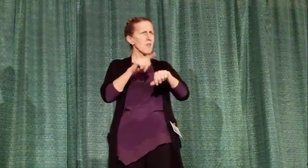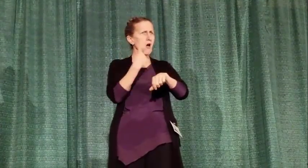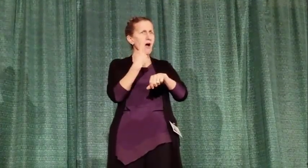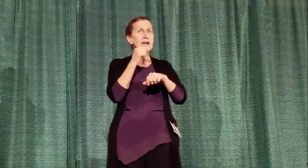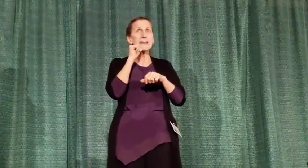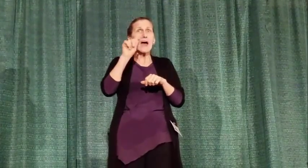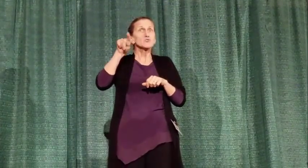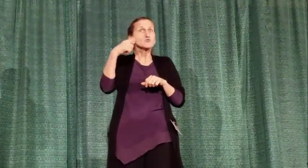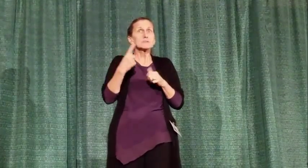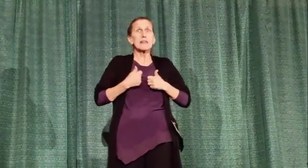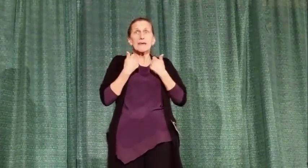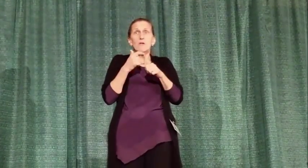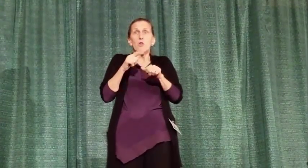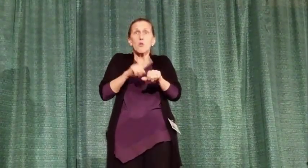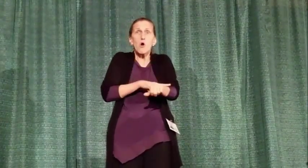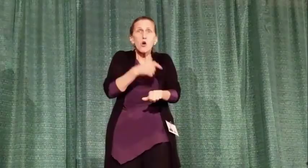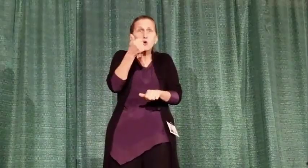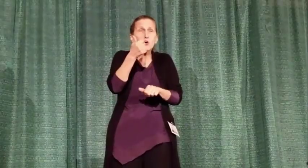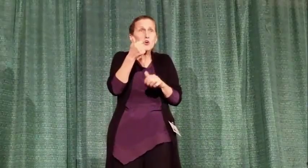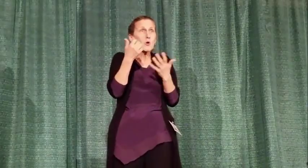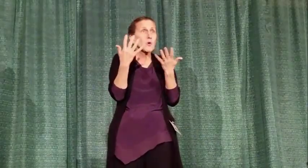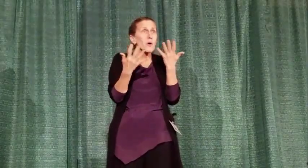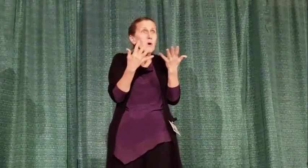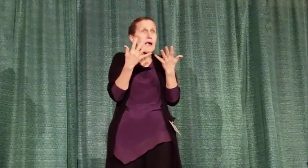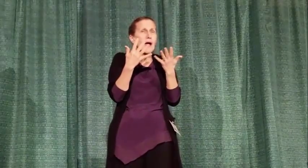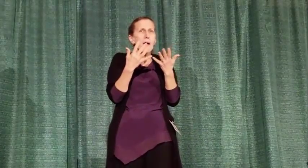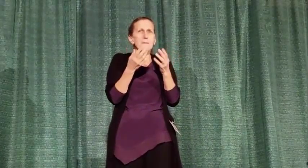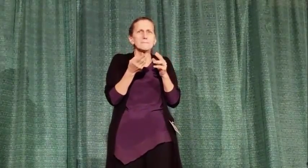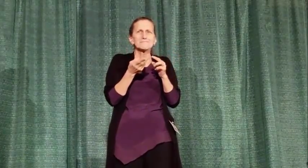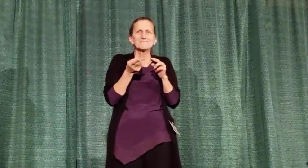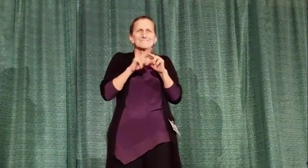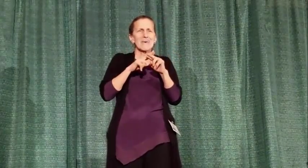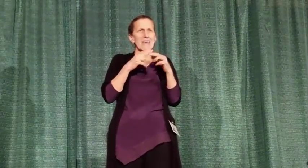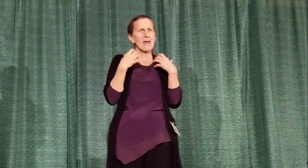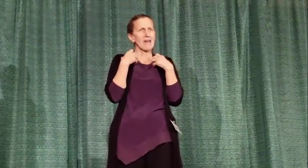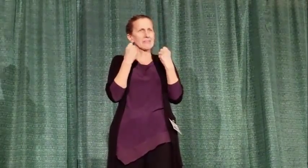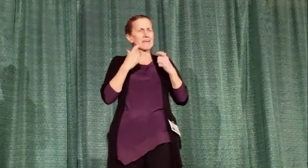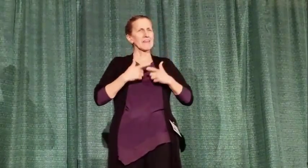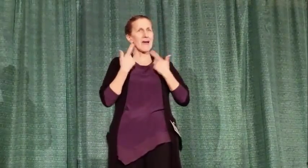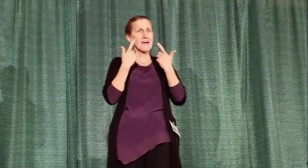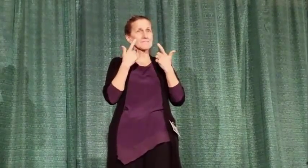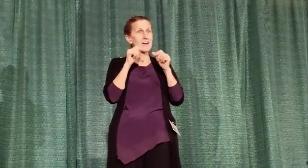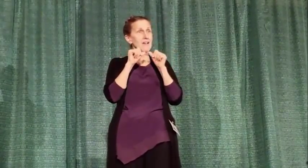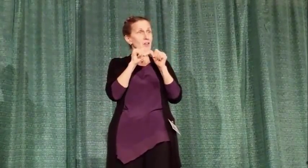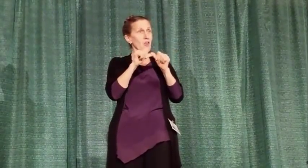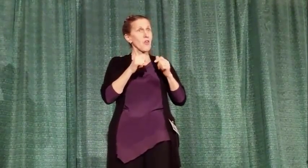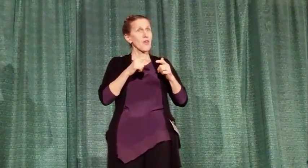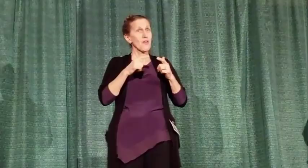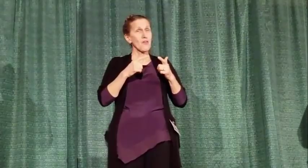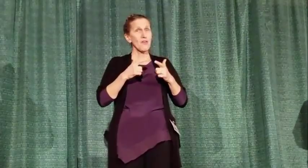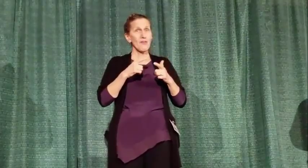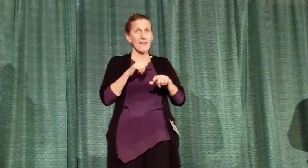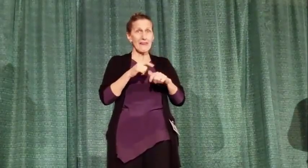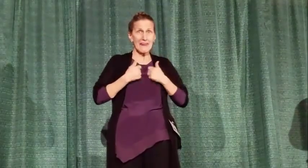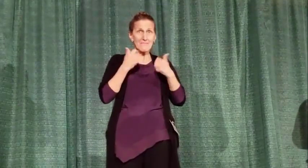living longer. We're talking about their healthy life expectancy, because as they live a longer period of time, as